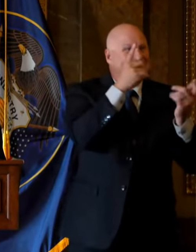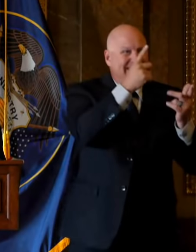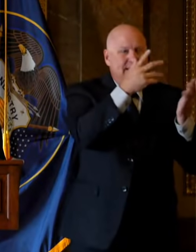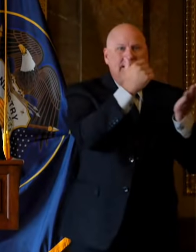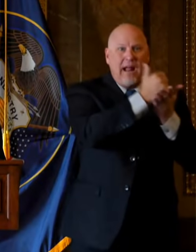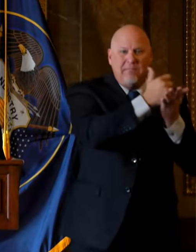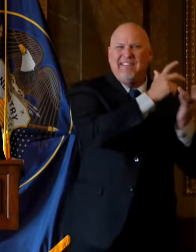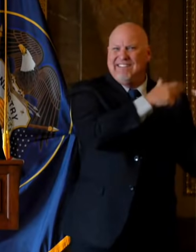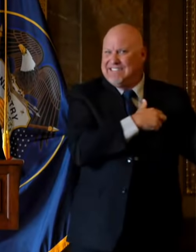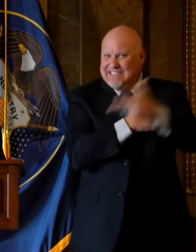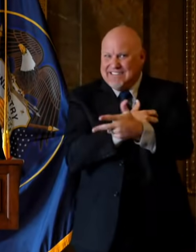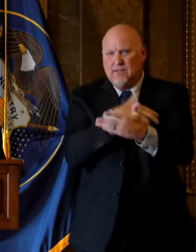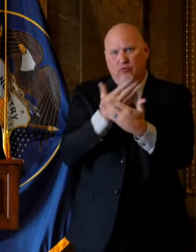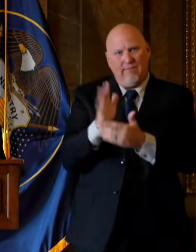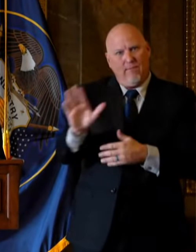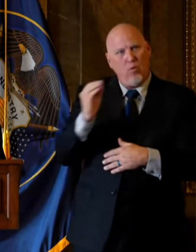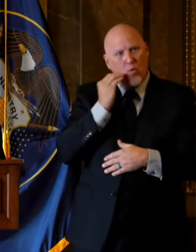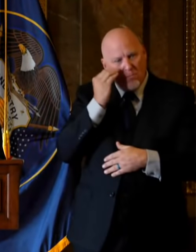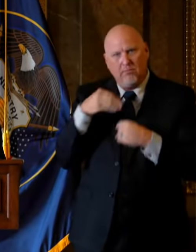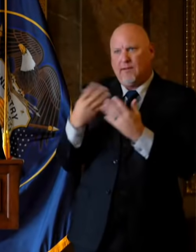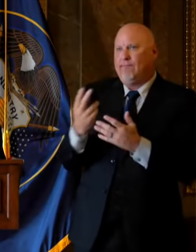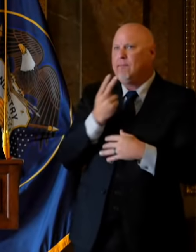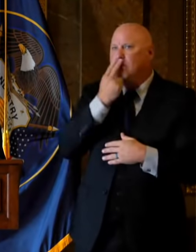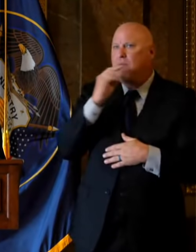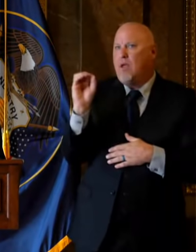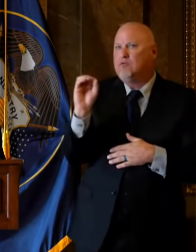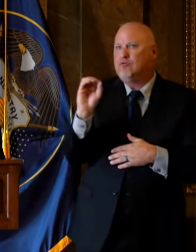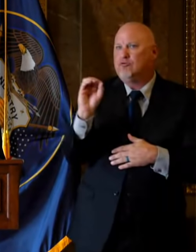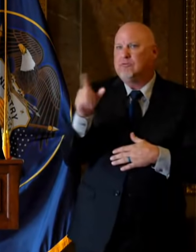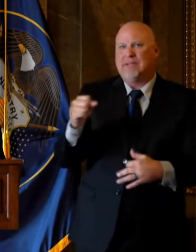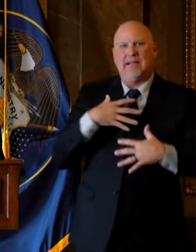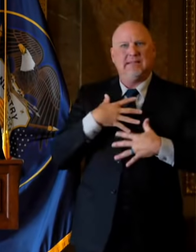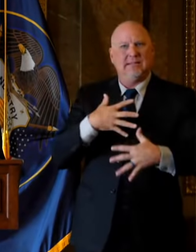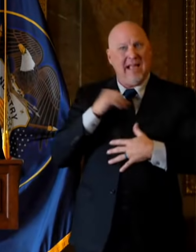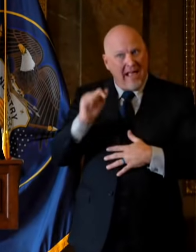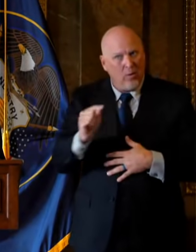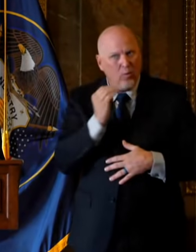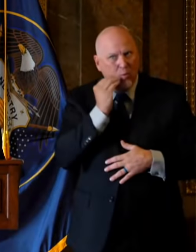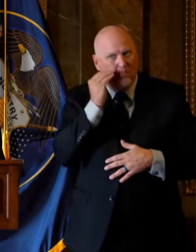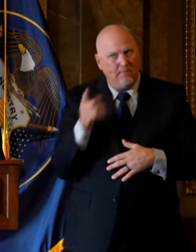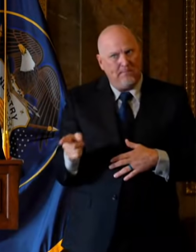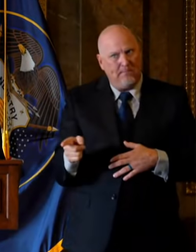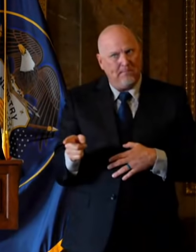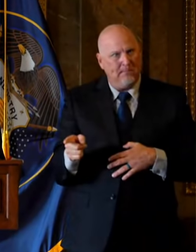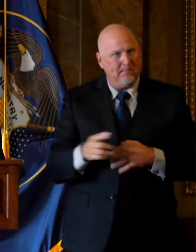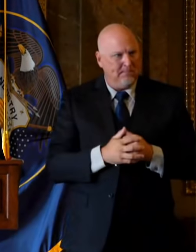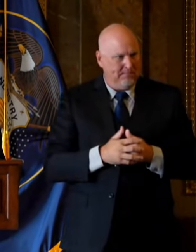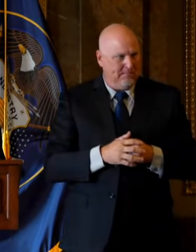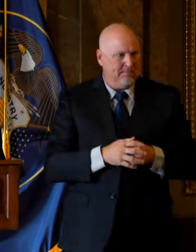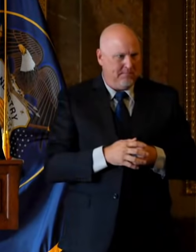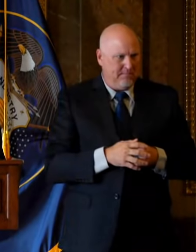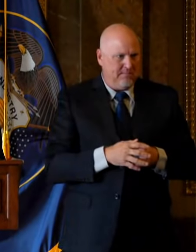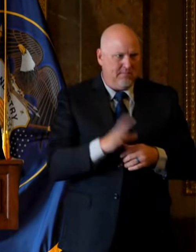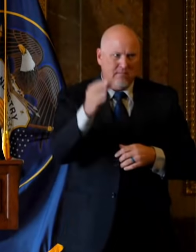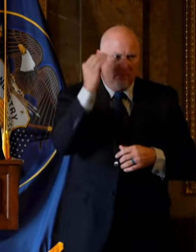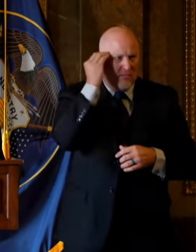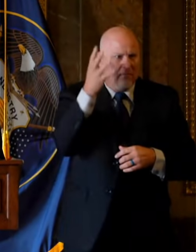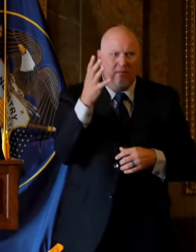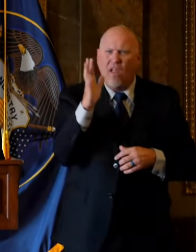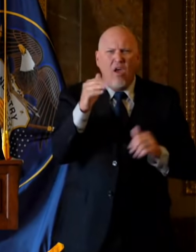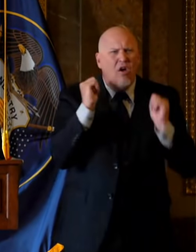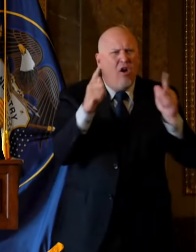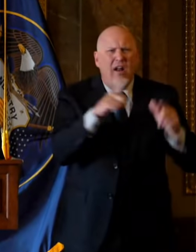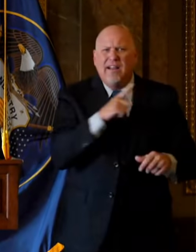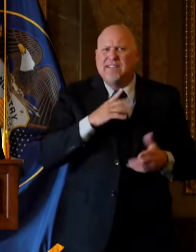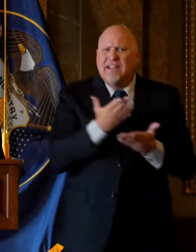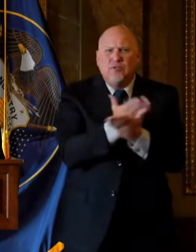of concerns that we have. That again, every legislator needs to understand. That every public health official